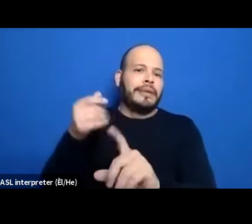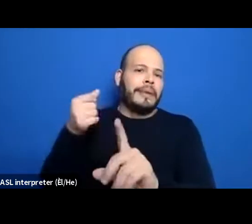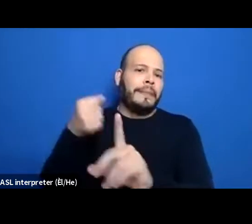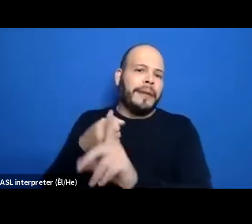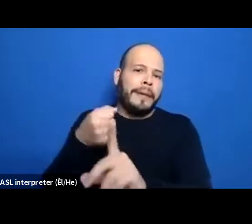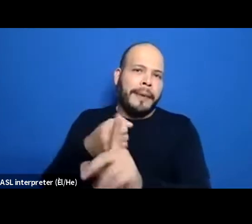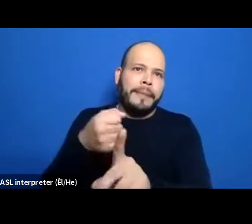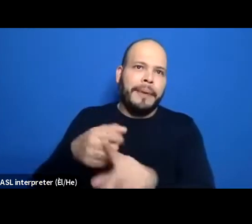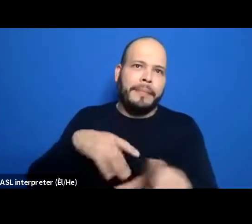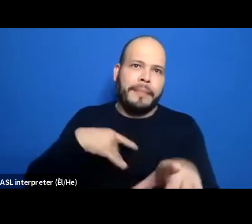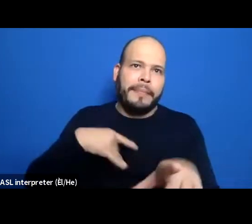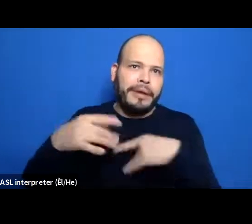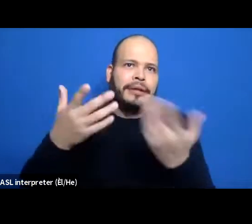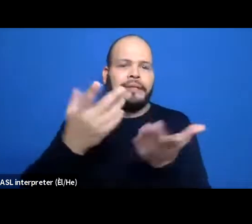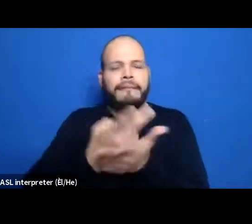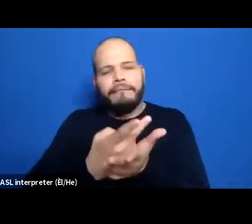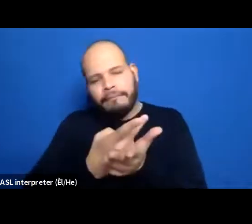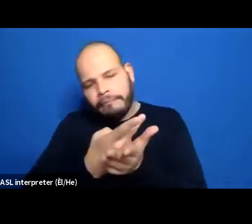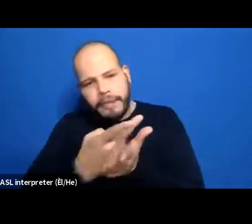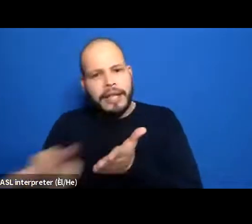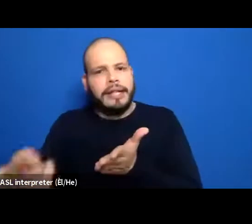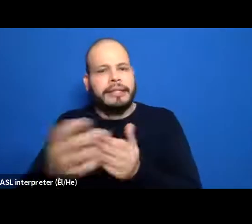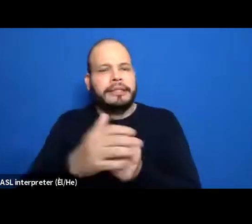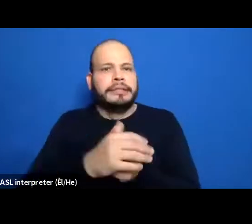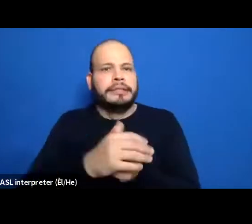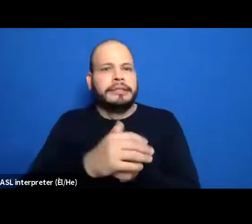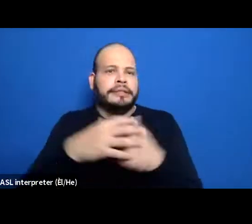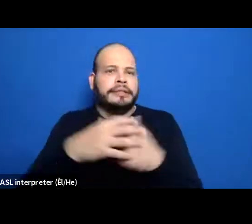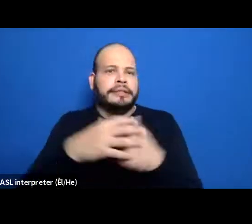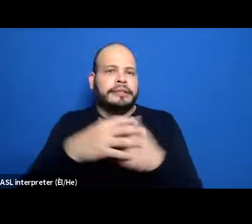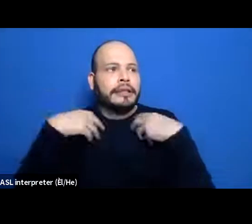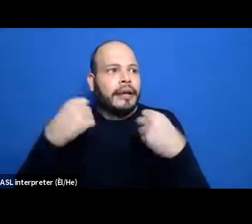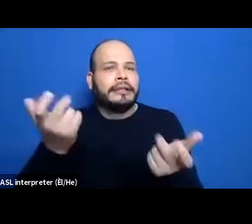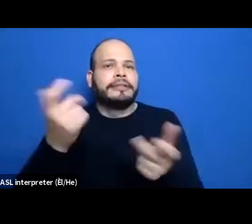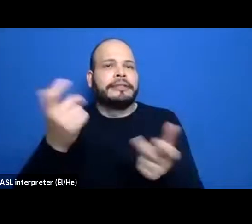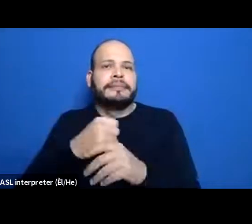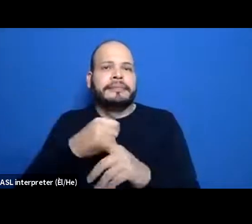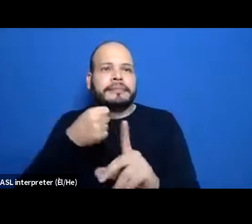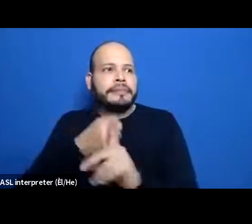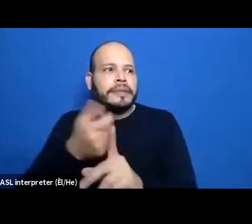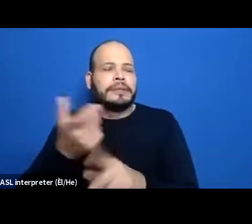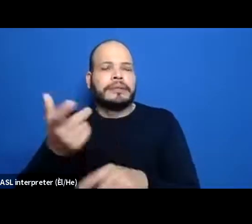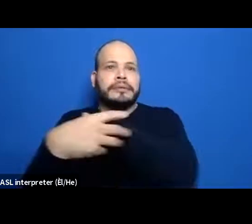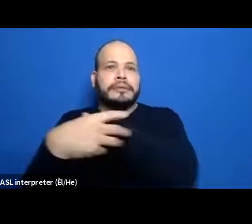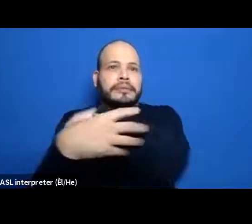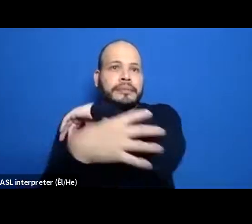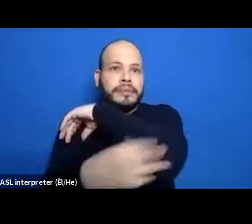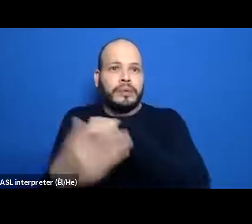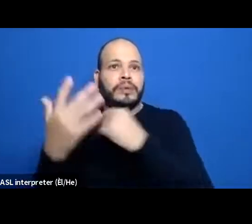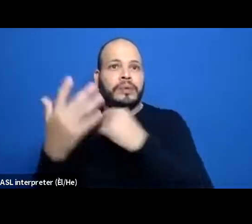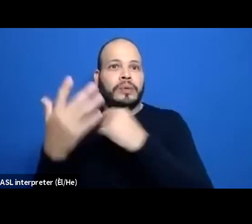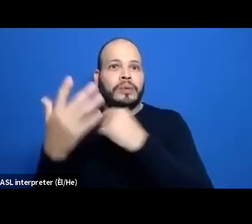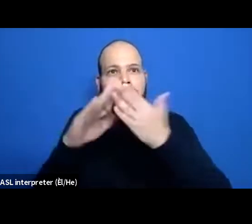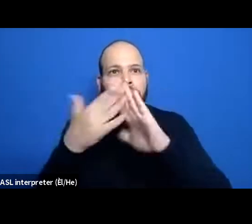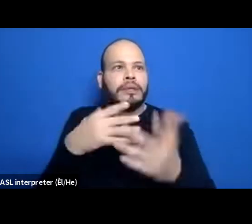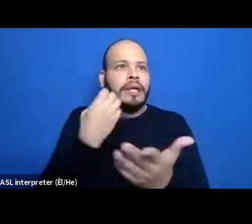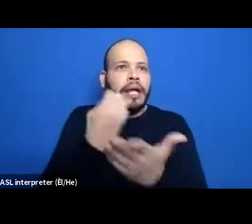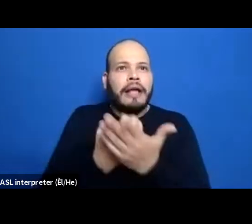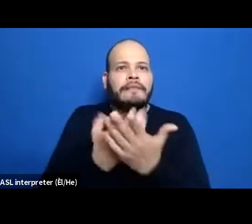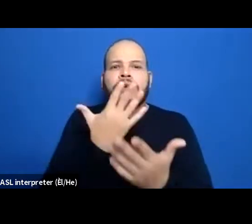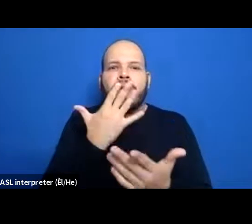racial, class, and ableist lines. We think about young people who have more loved ones incarcerated than they